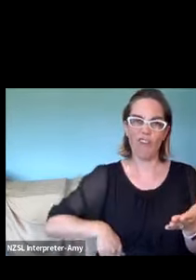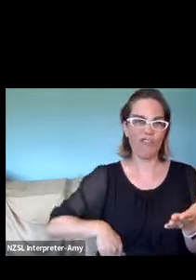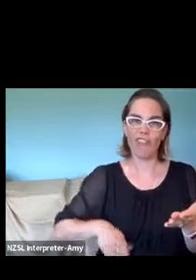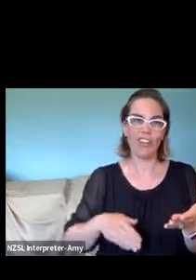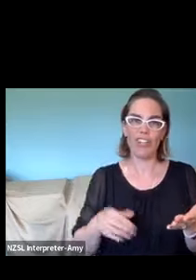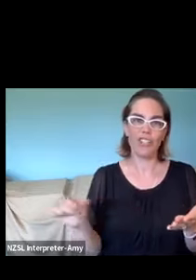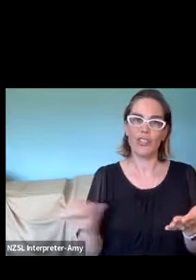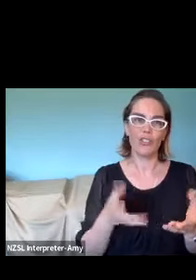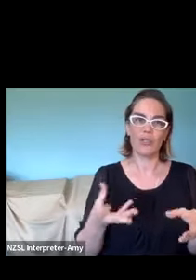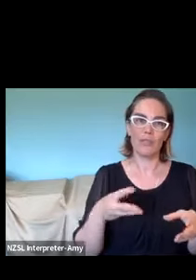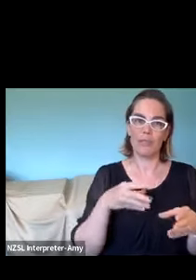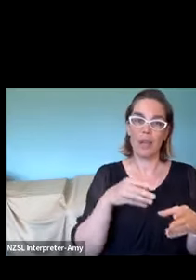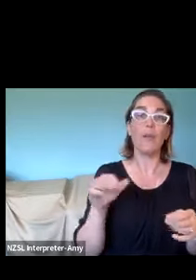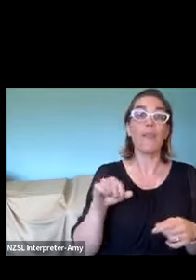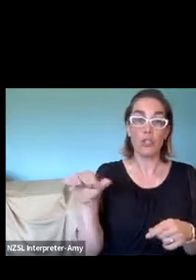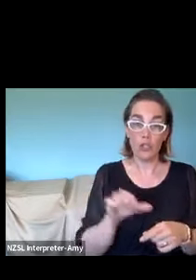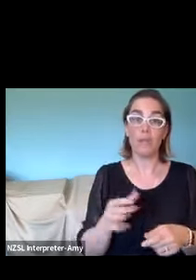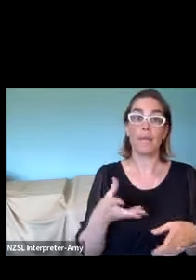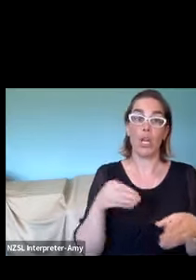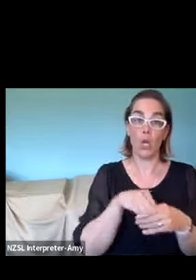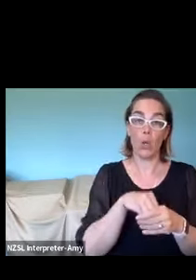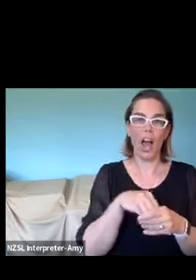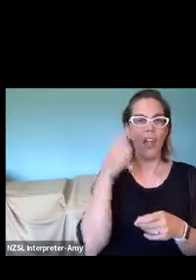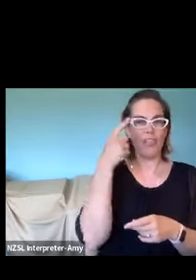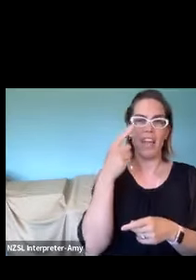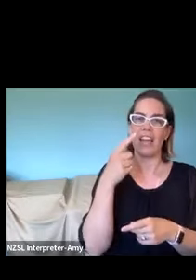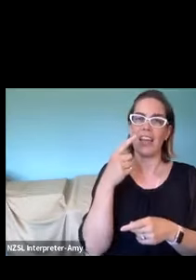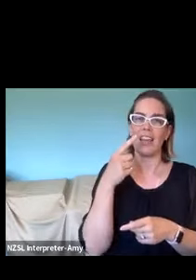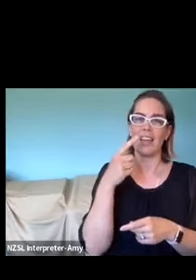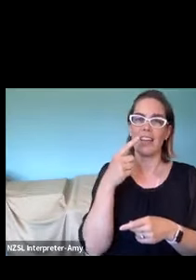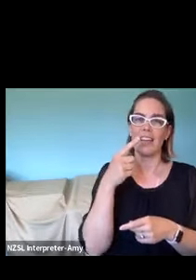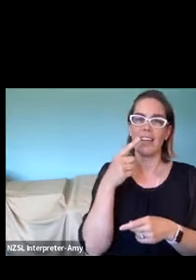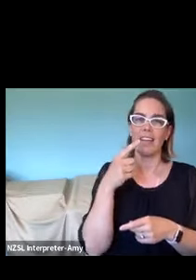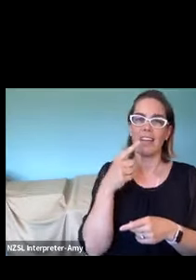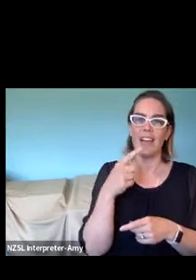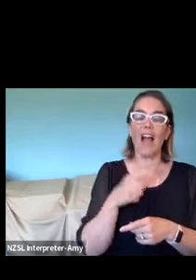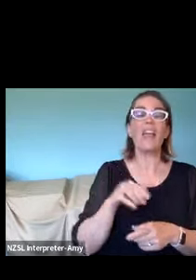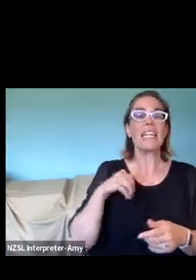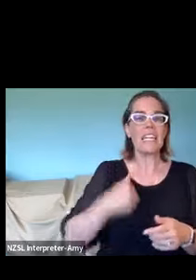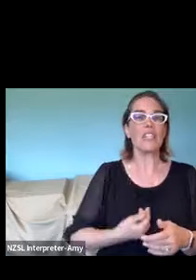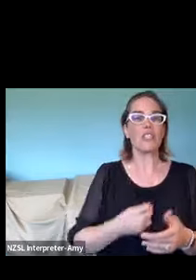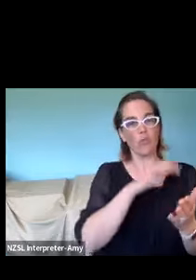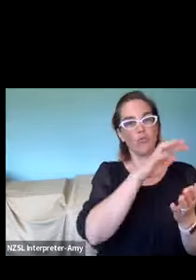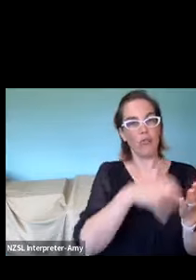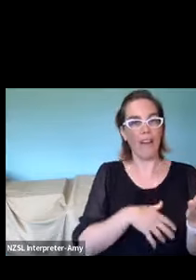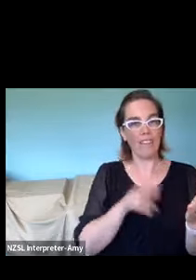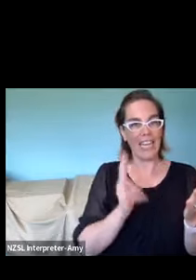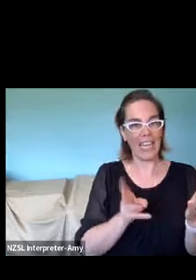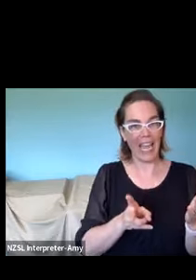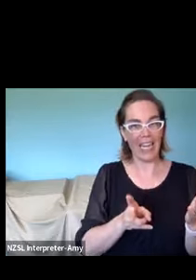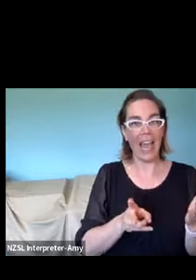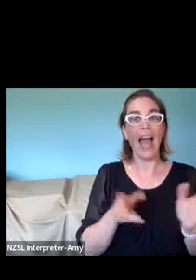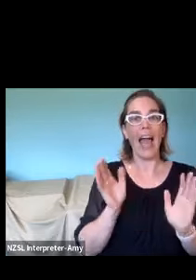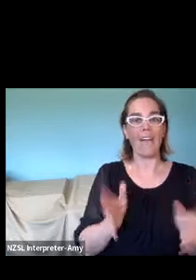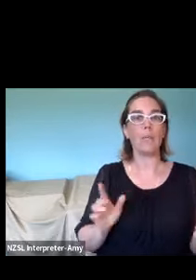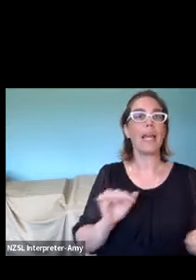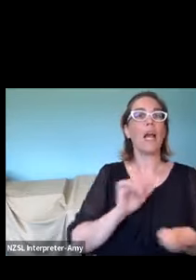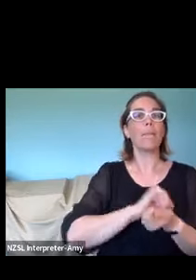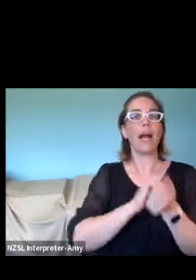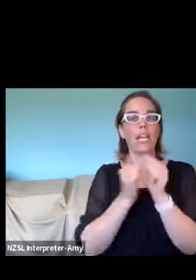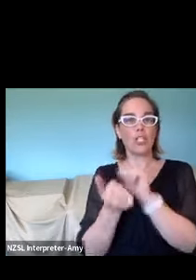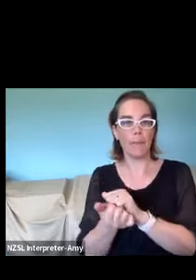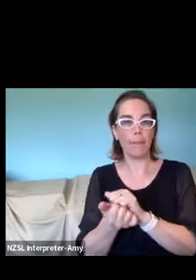this legislation needs to be withdrawn and then rewritten in a co-designed partnership with disabled people,